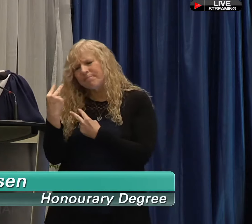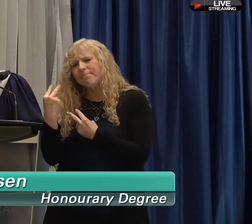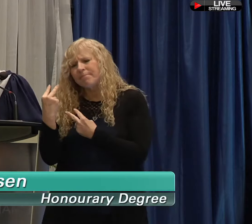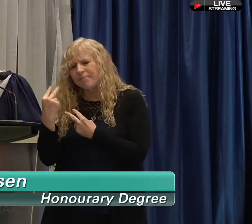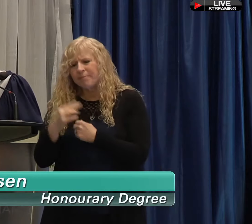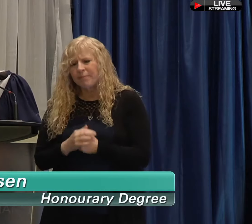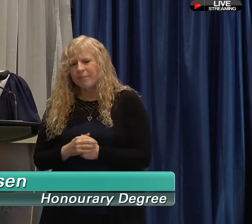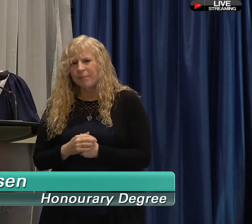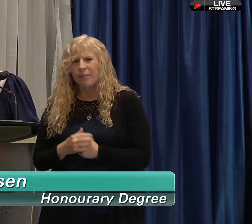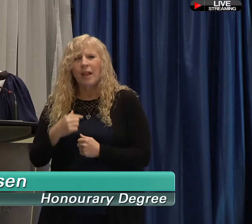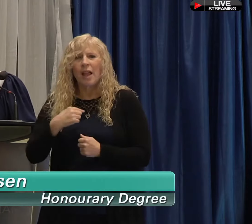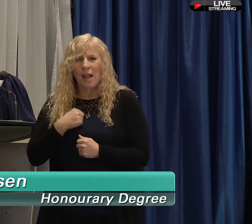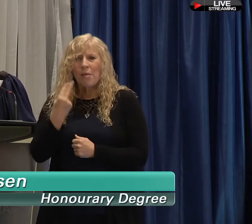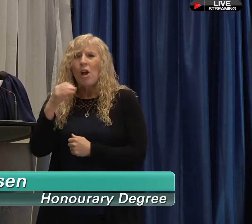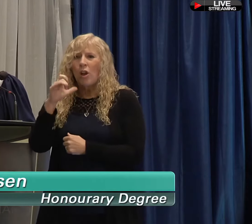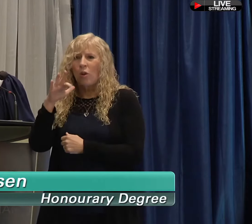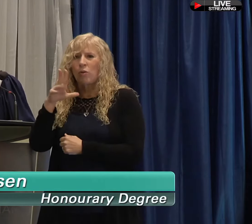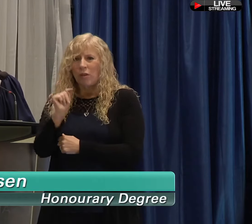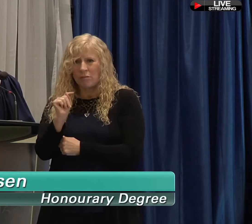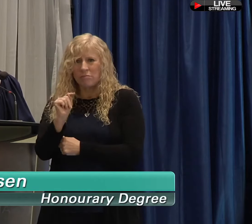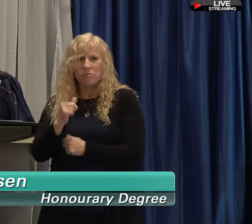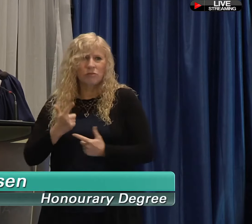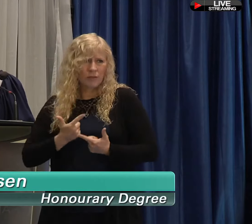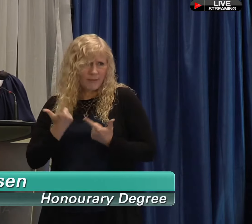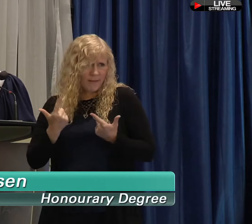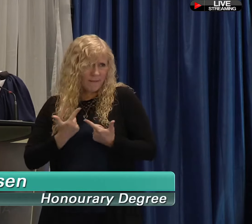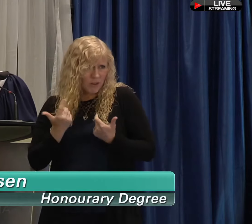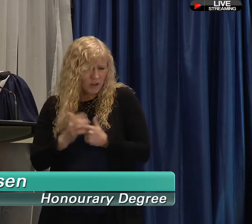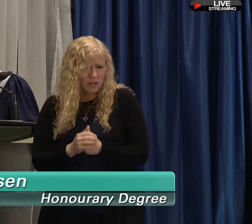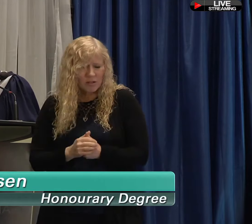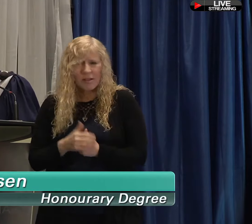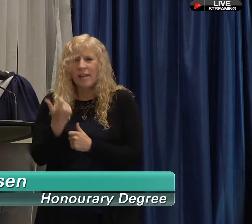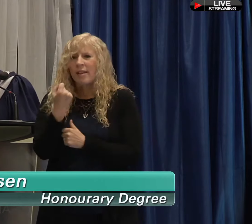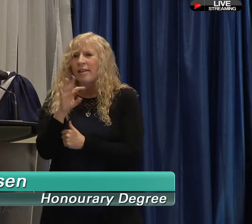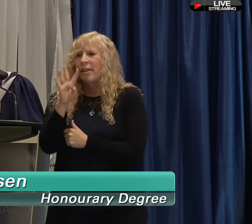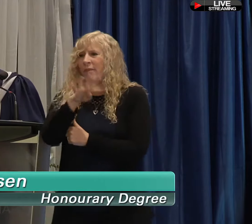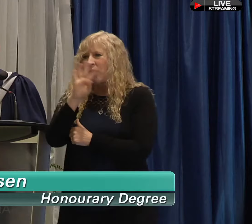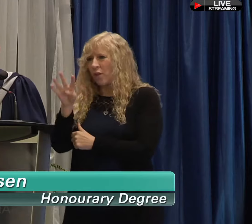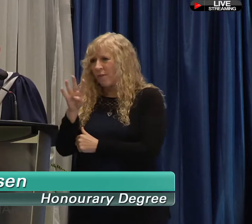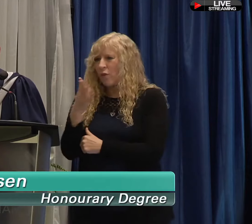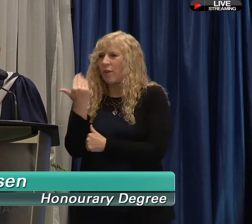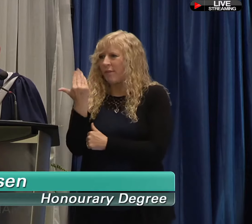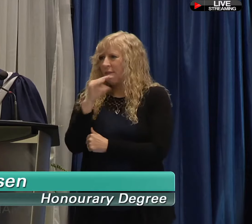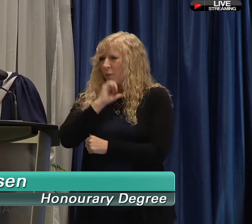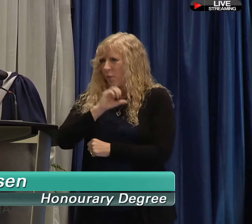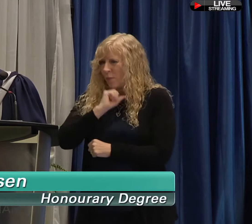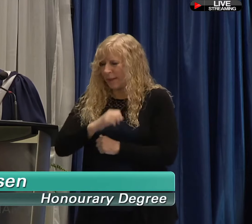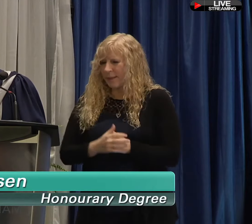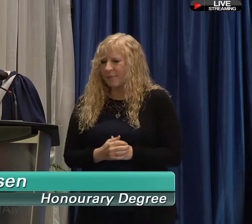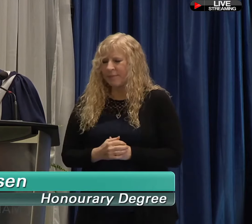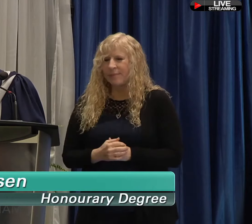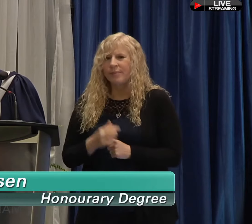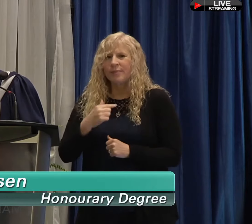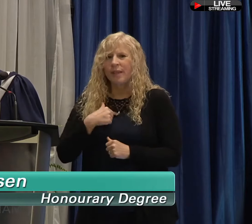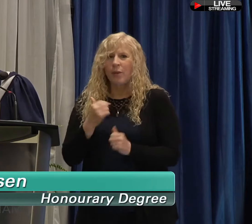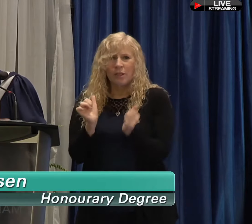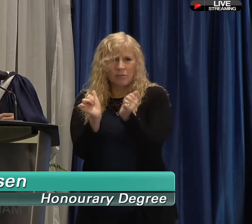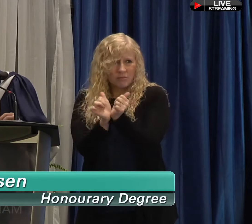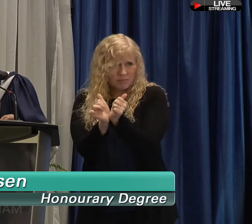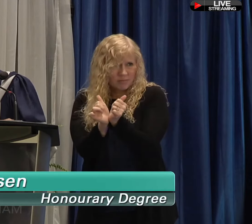I'm a Holocaust survivor. In 1944, at age 15, I was